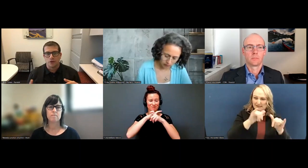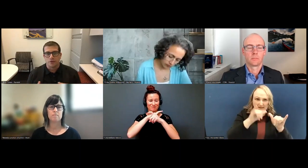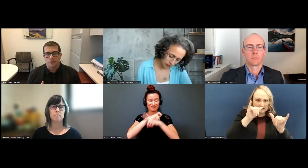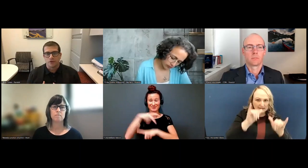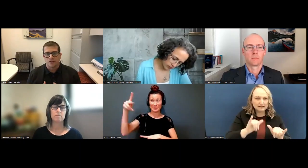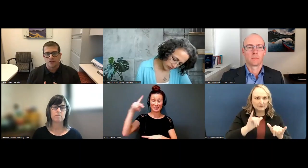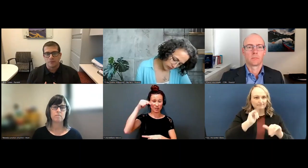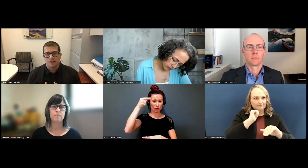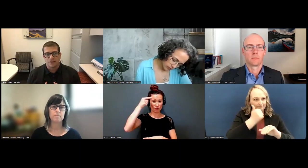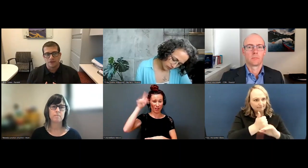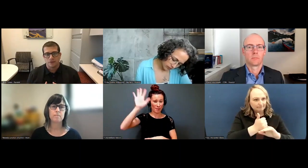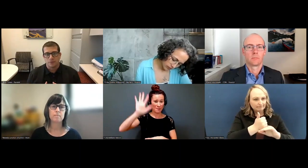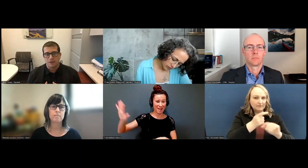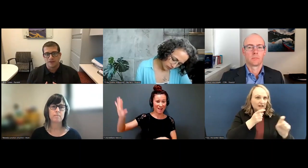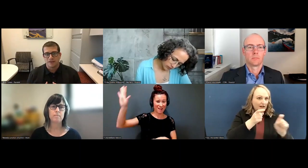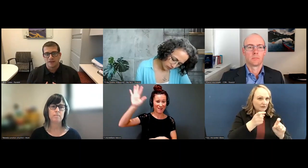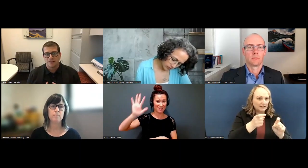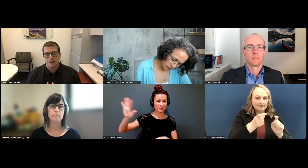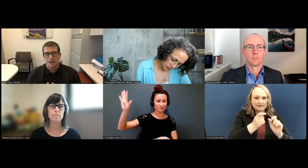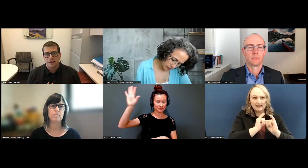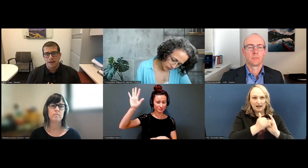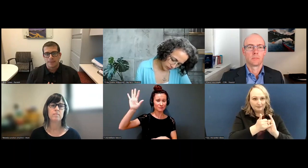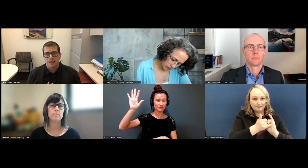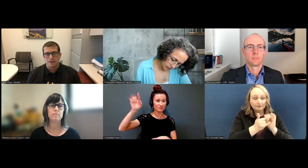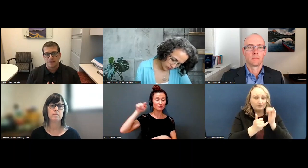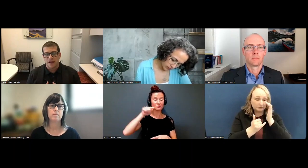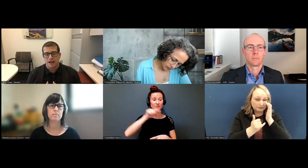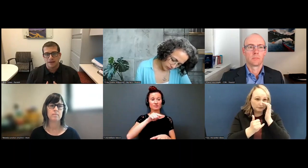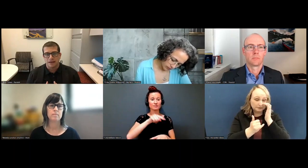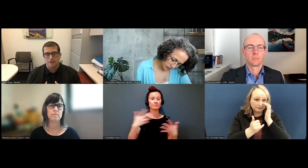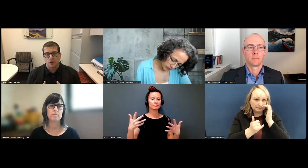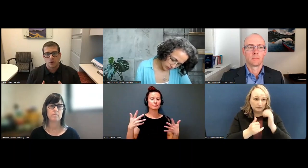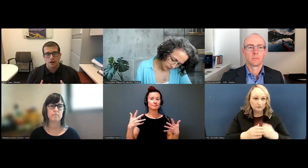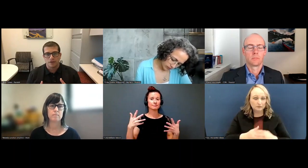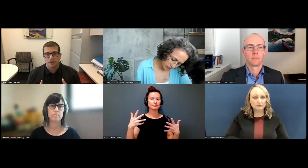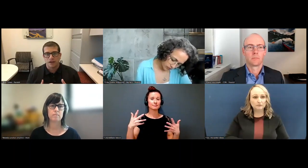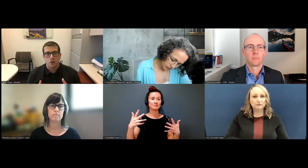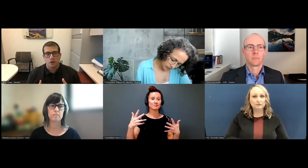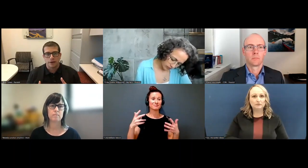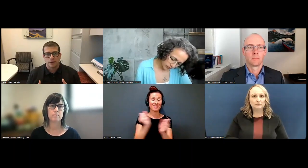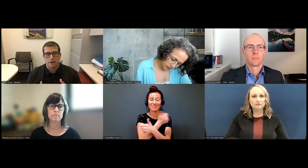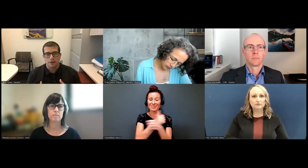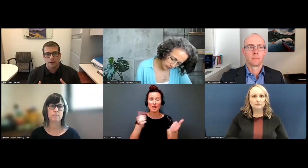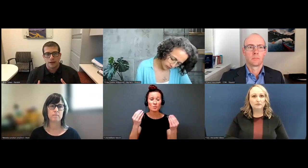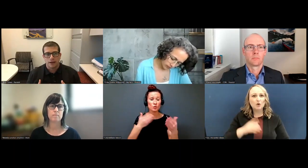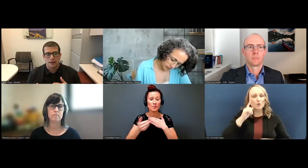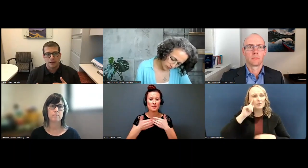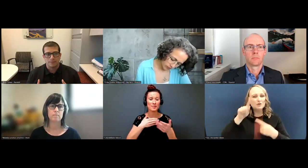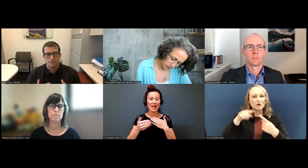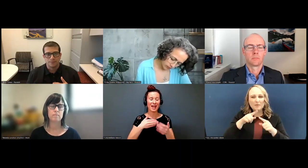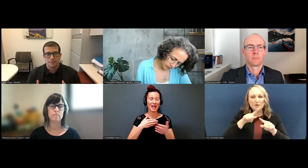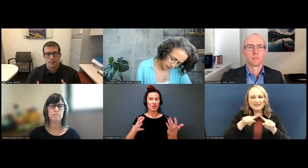almost universal to many of the issues we've been discussing is this idea of cross-sectorial